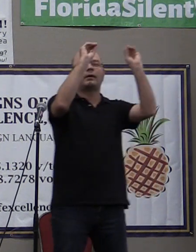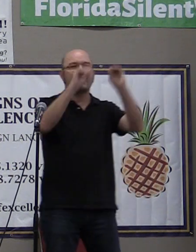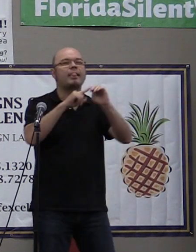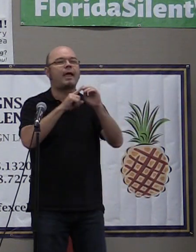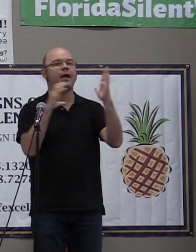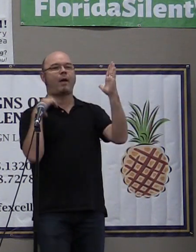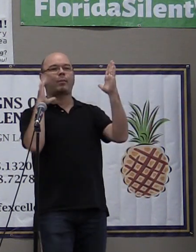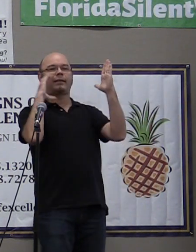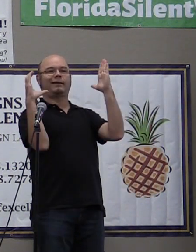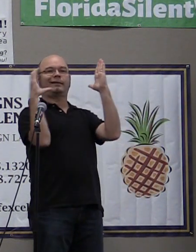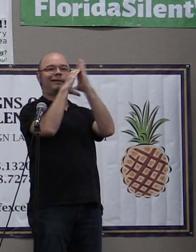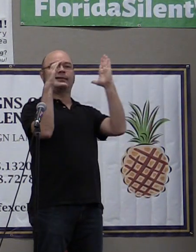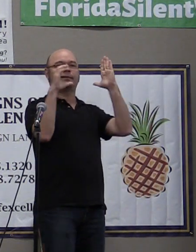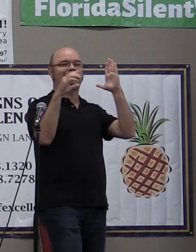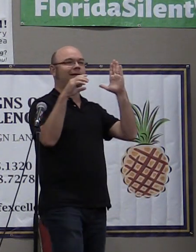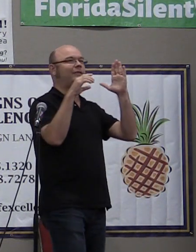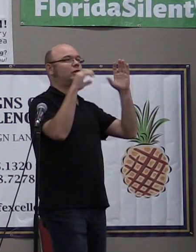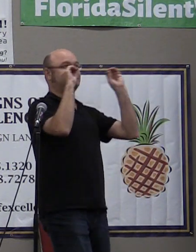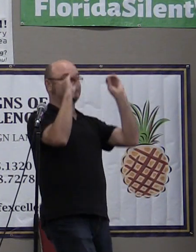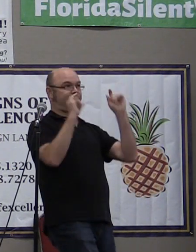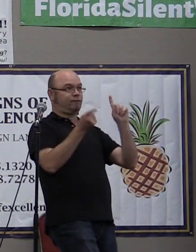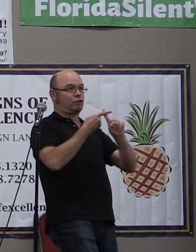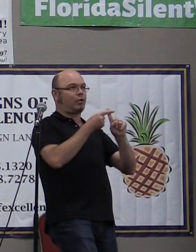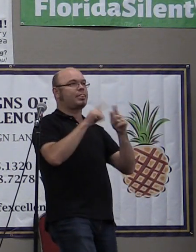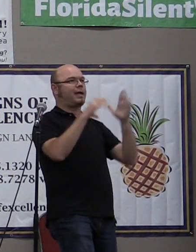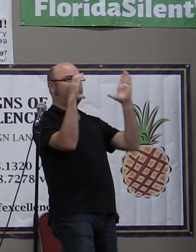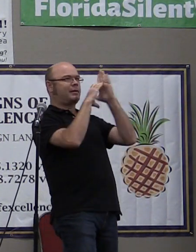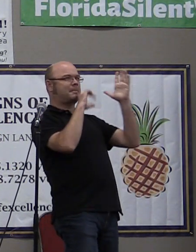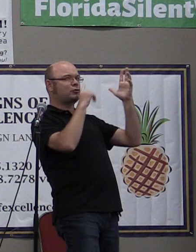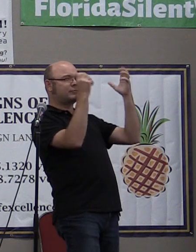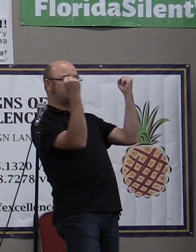nose is signed this way. So we'll be looking at